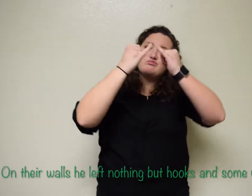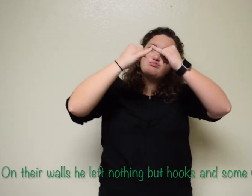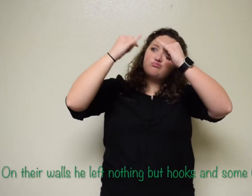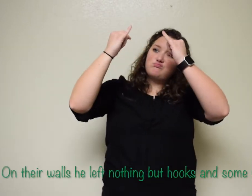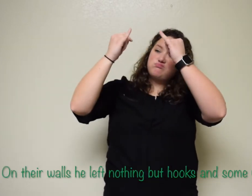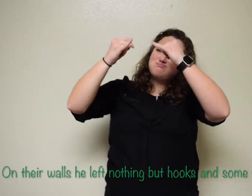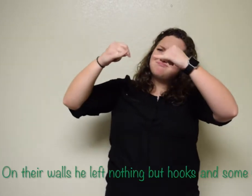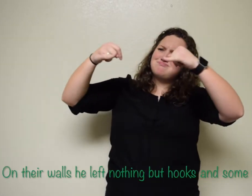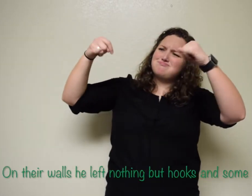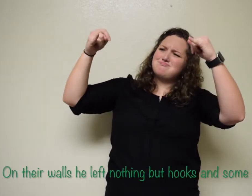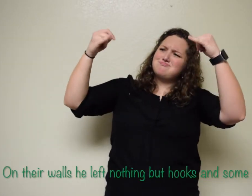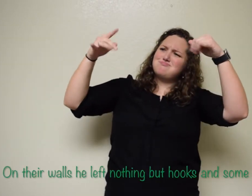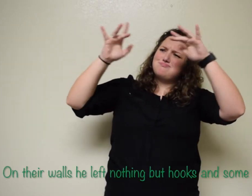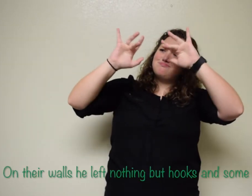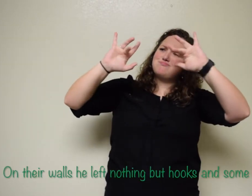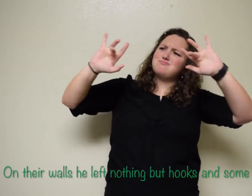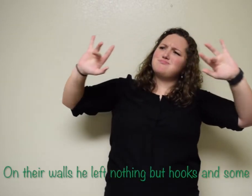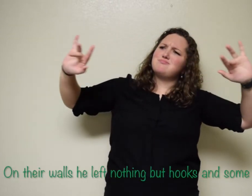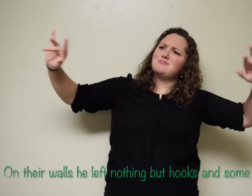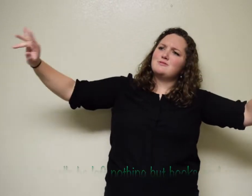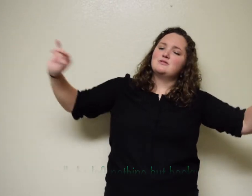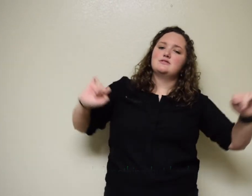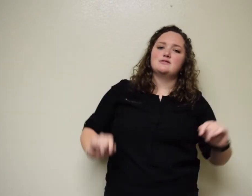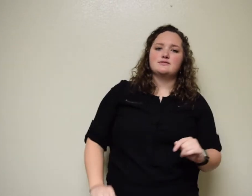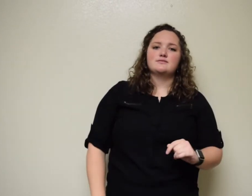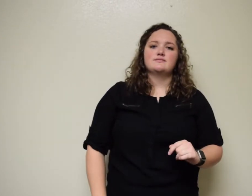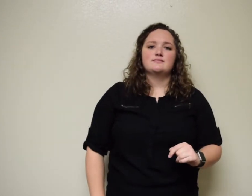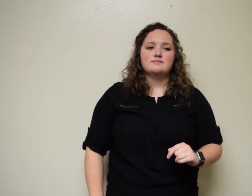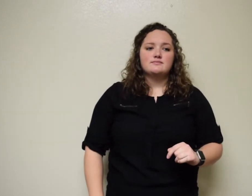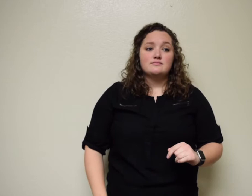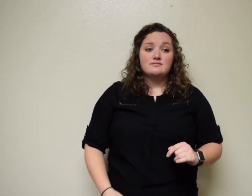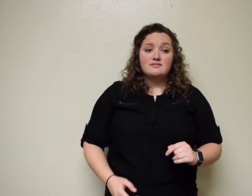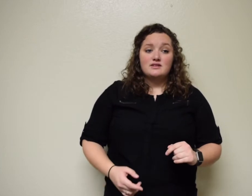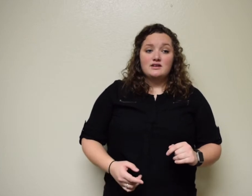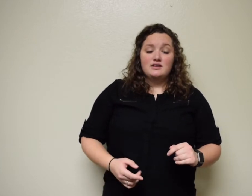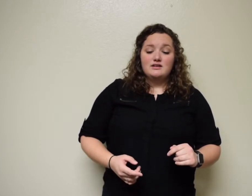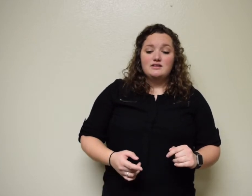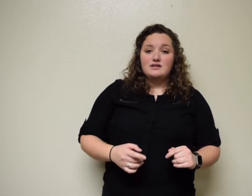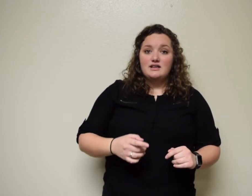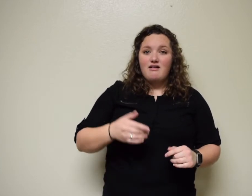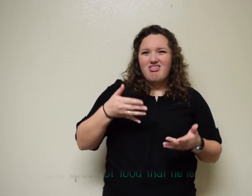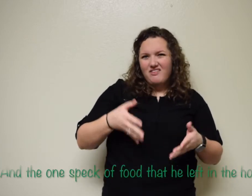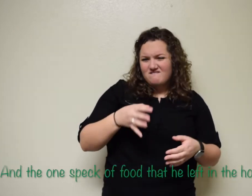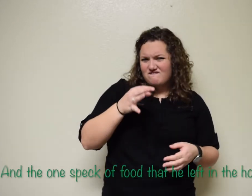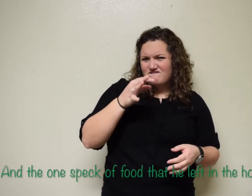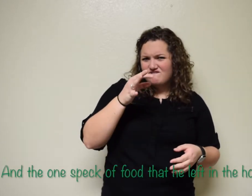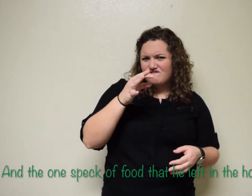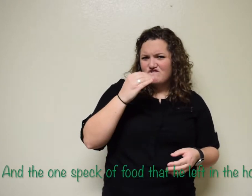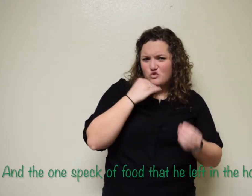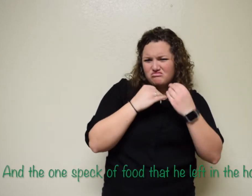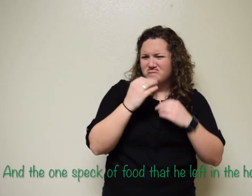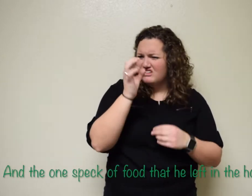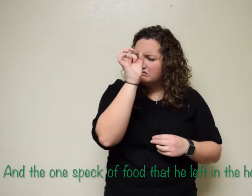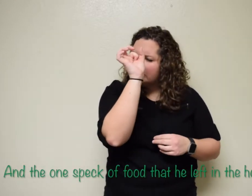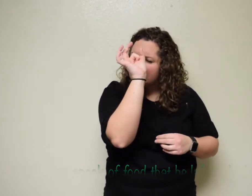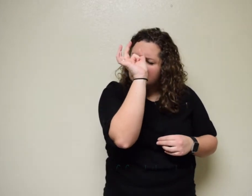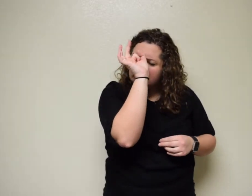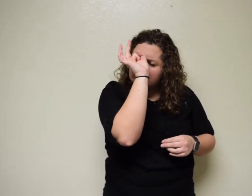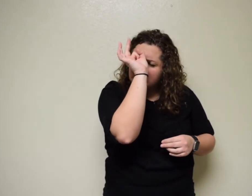and the one speck of food that he left in the house was a